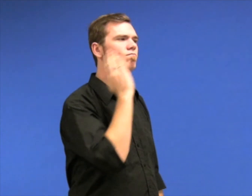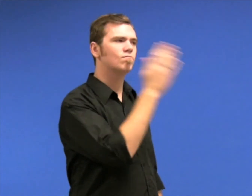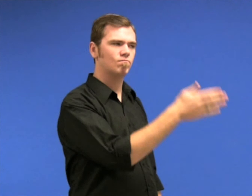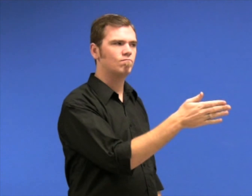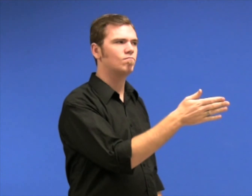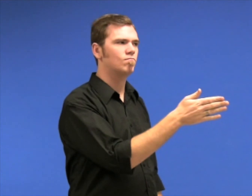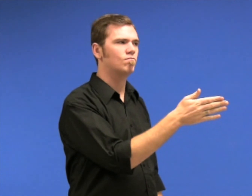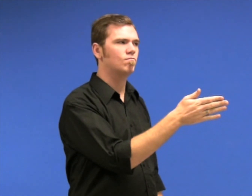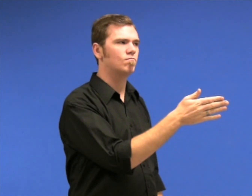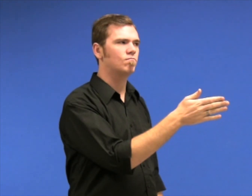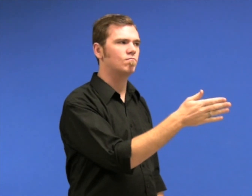Future.